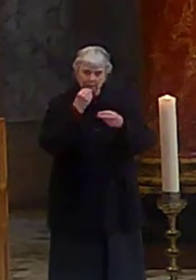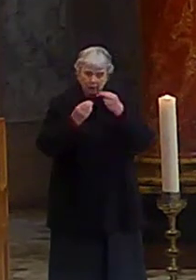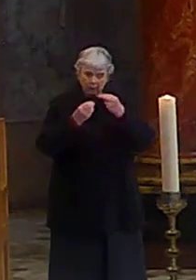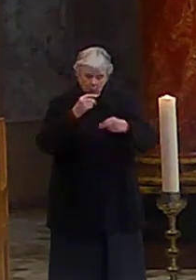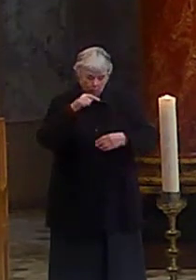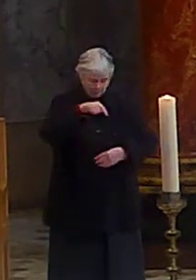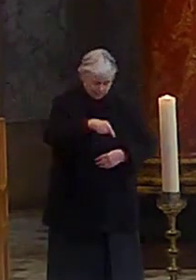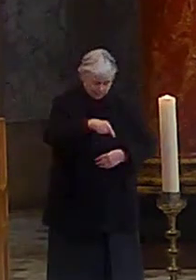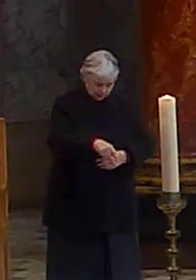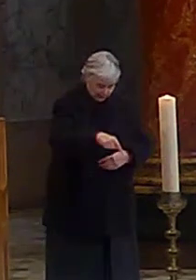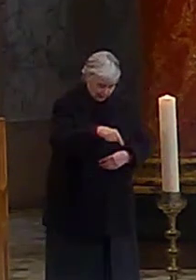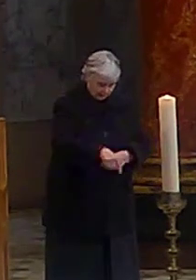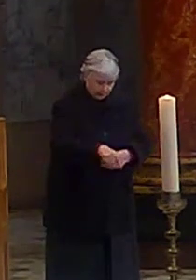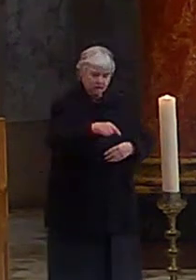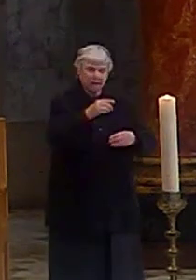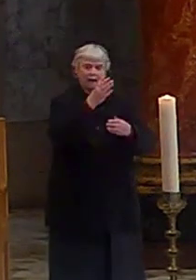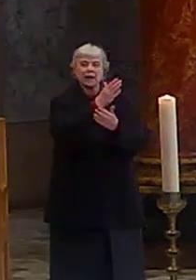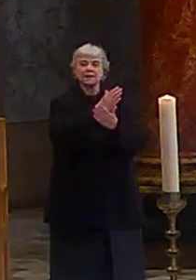at 6